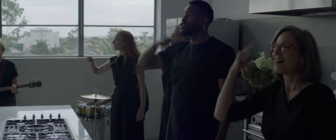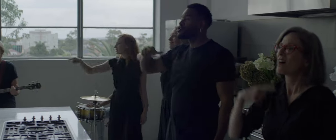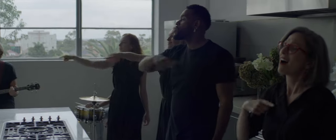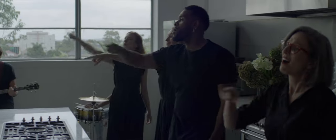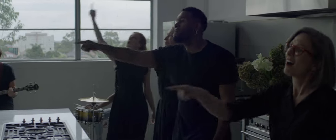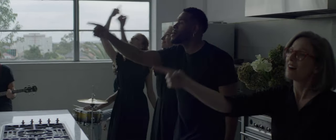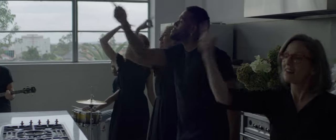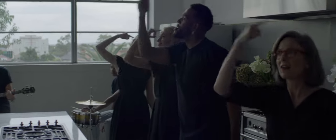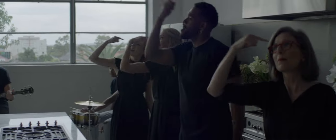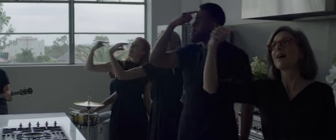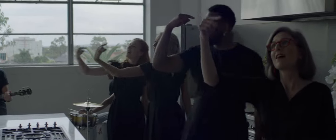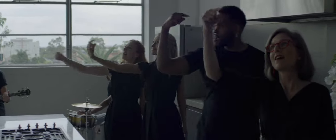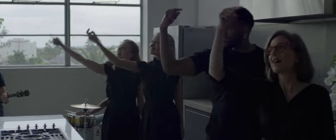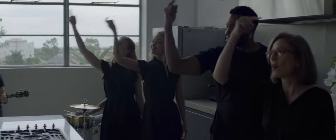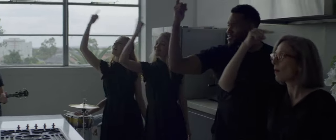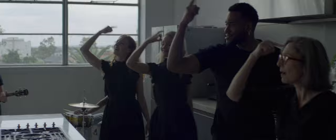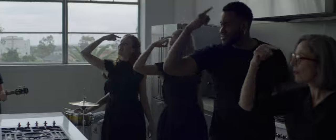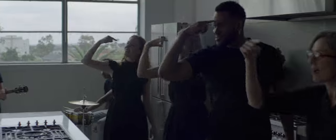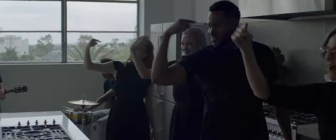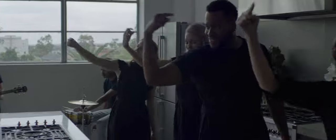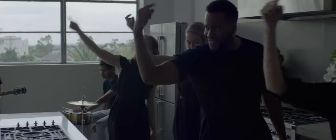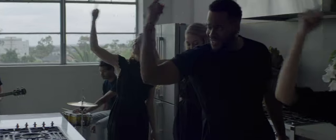'cause you're on my mind.